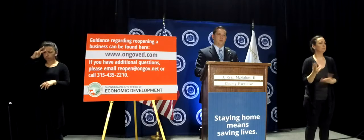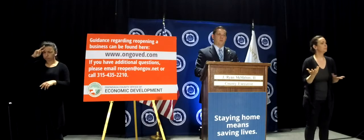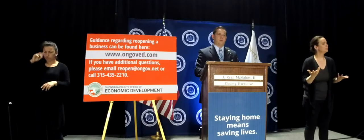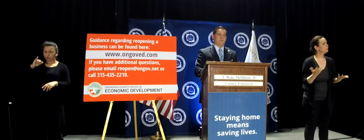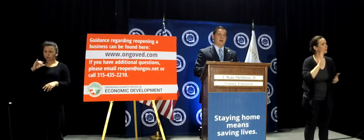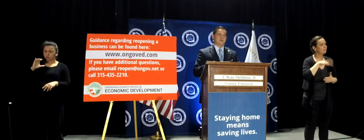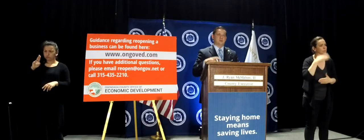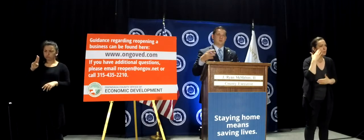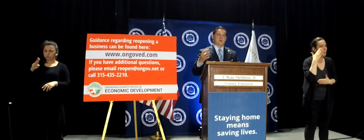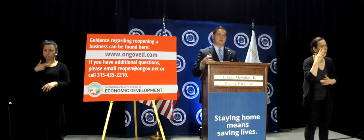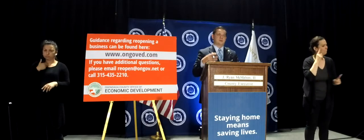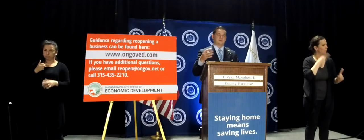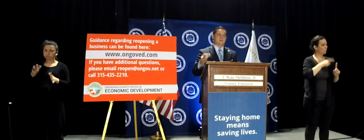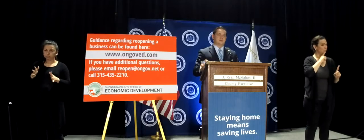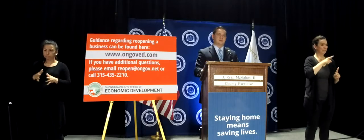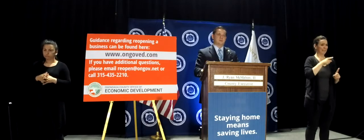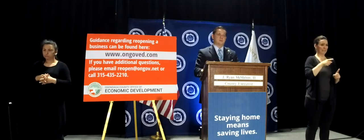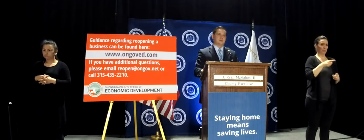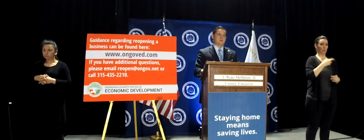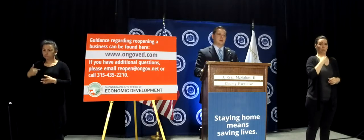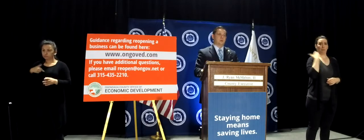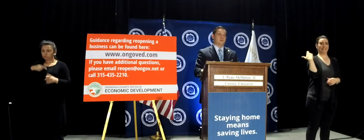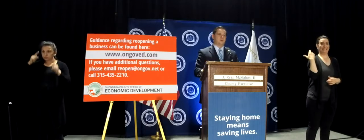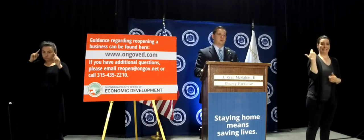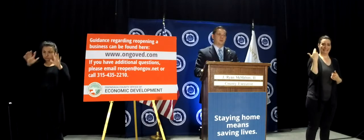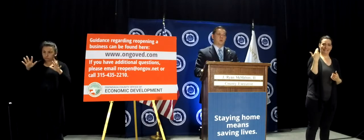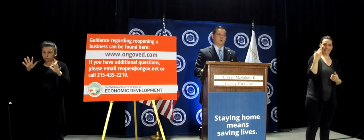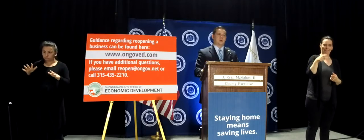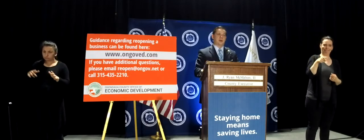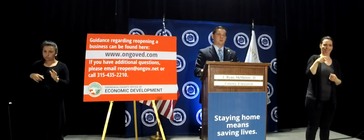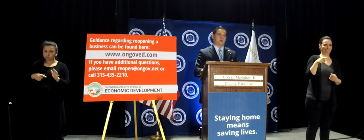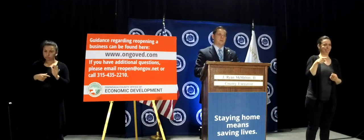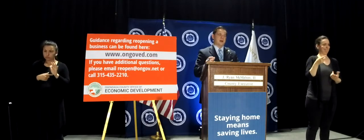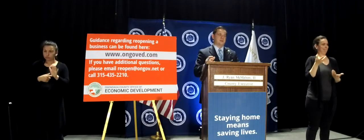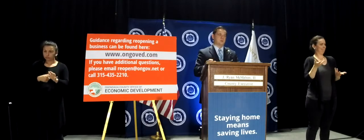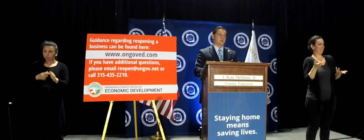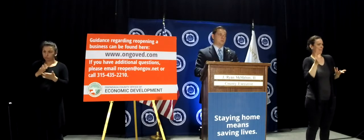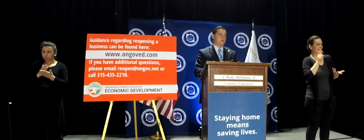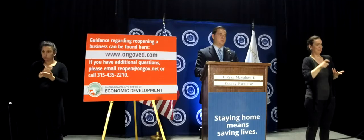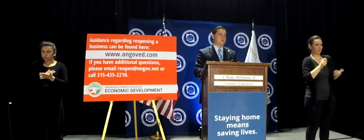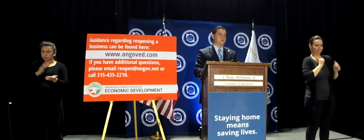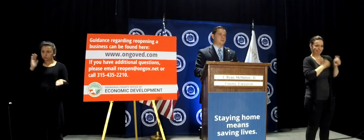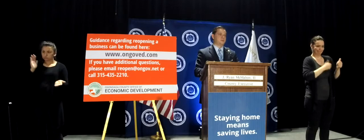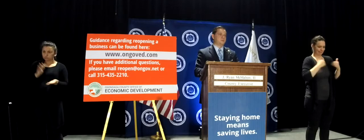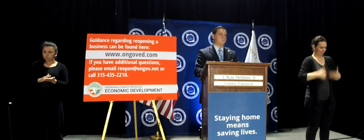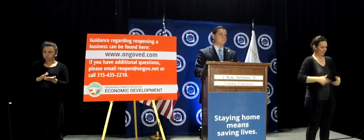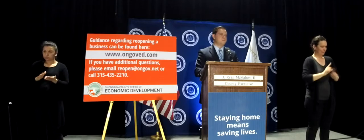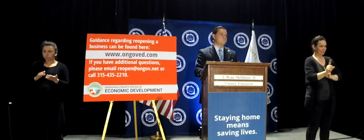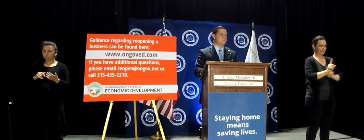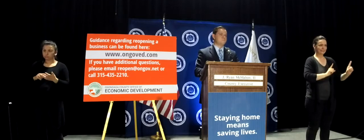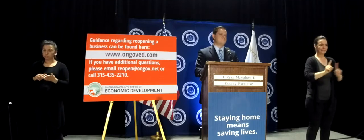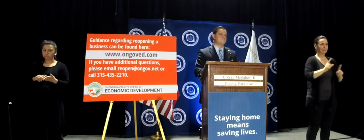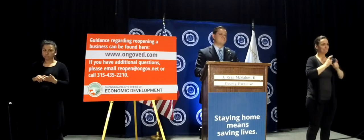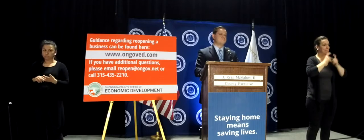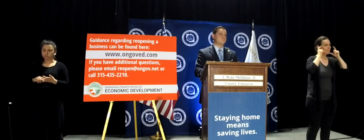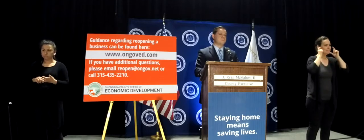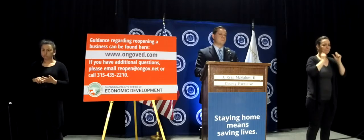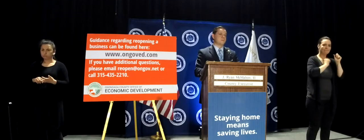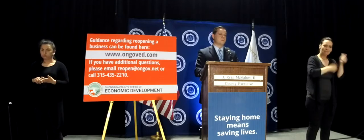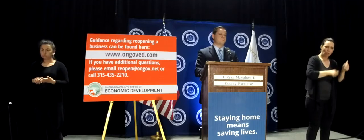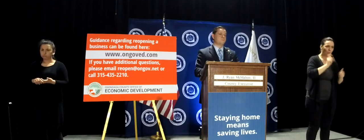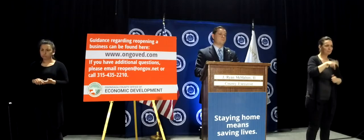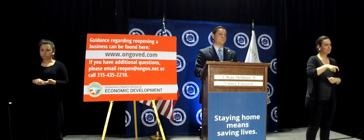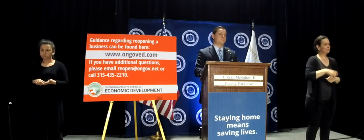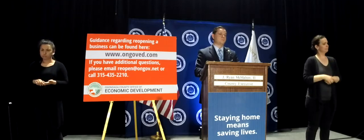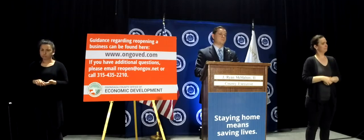about managing risk and staying away from each other where we can, wearing a mask when we're going to be within 6 feet. Are you or is the health